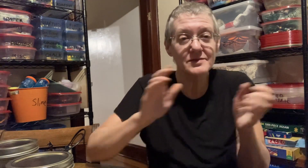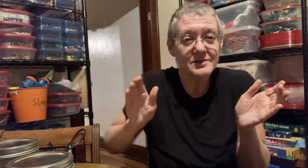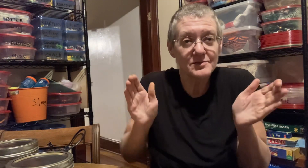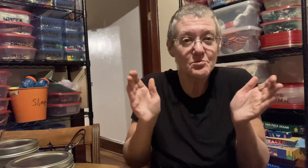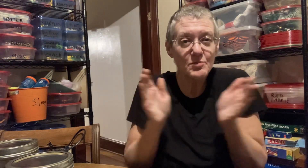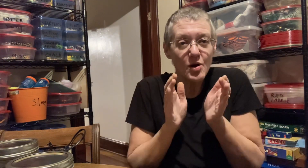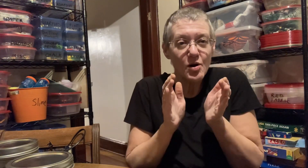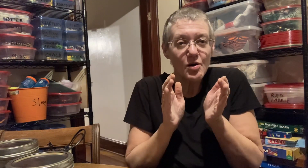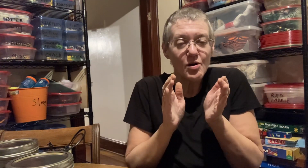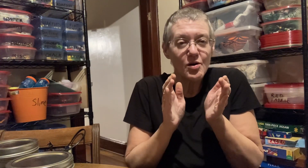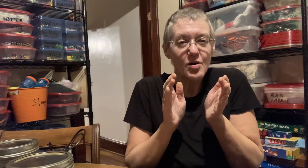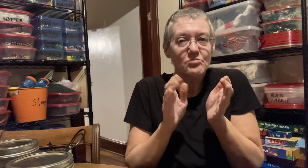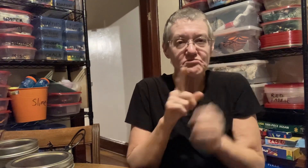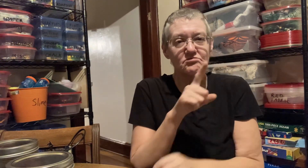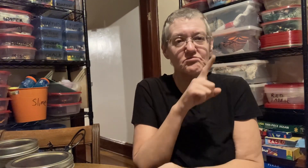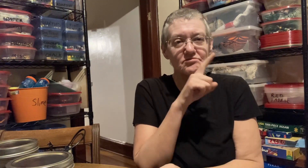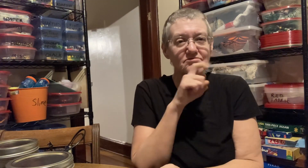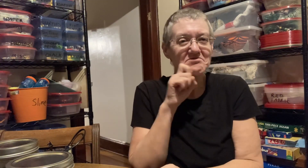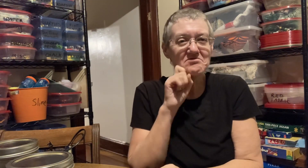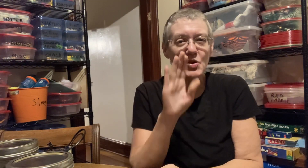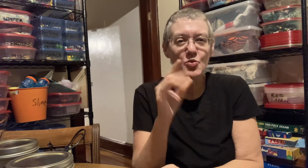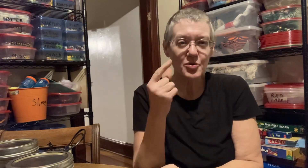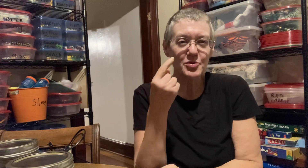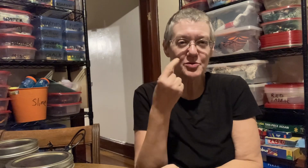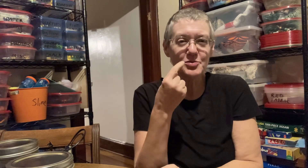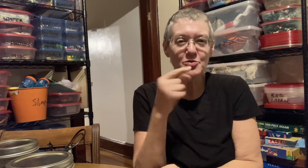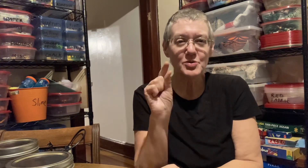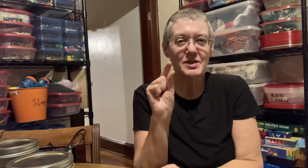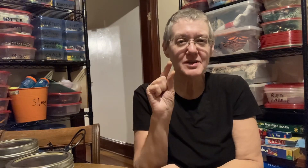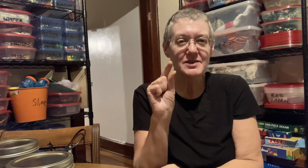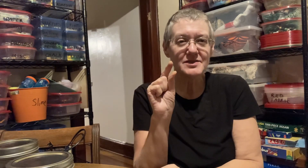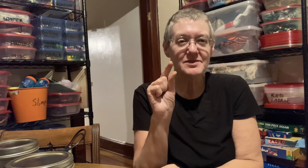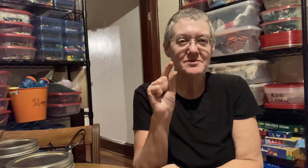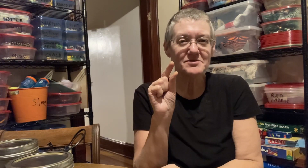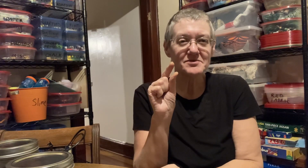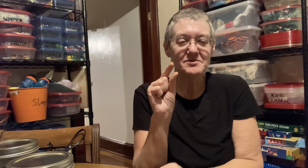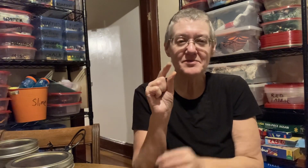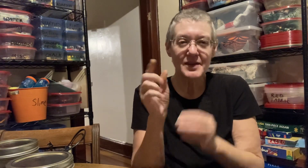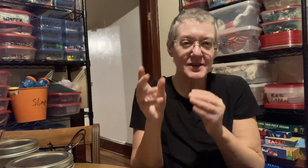your space is small like mine, consider dehydrating your greens.